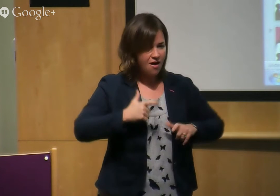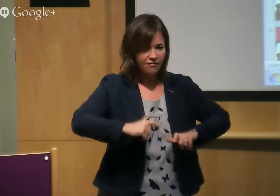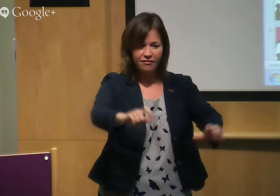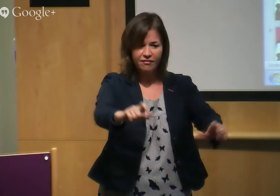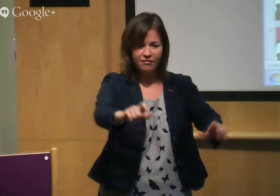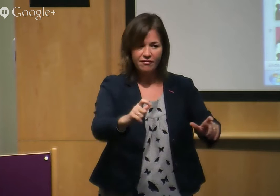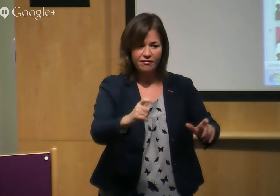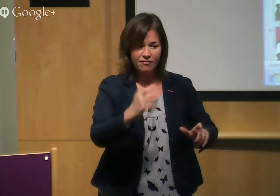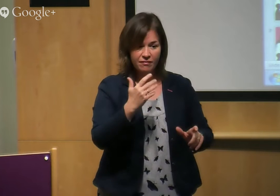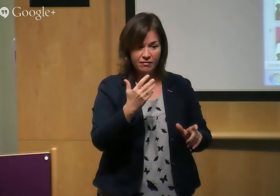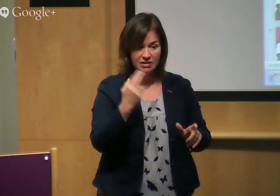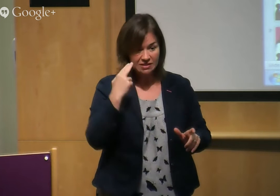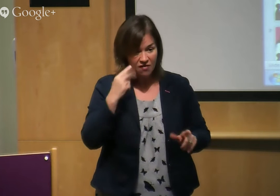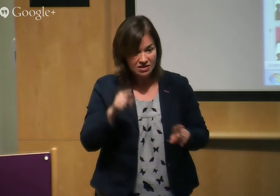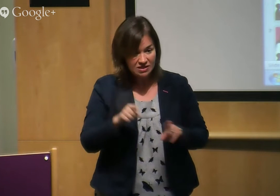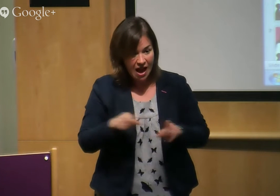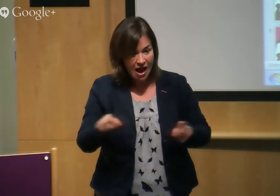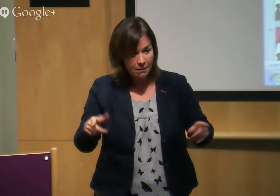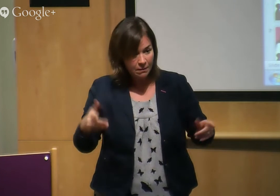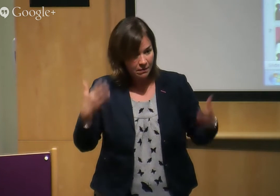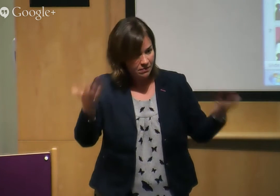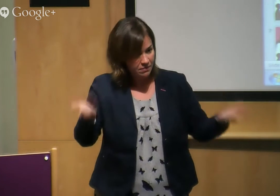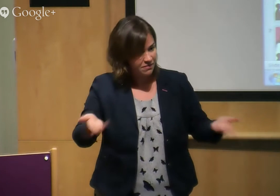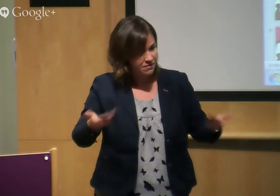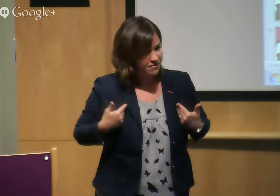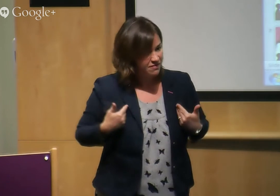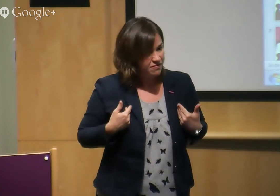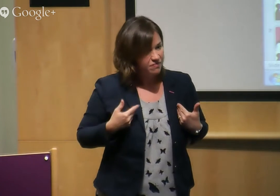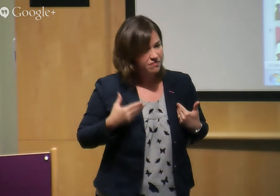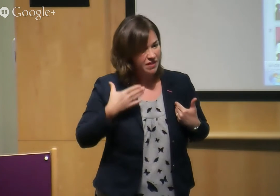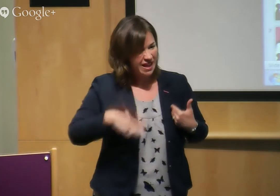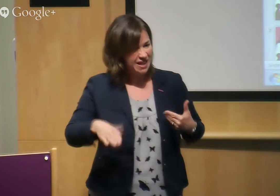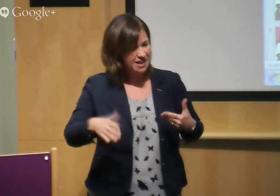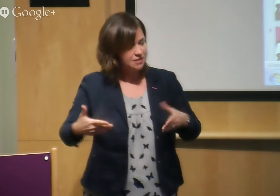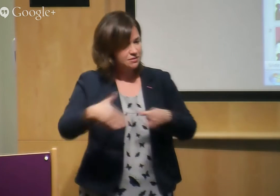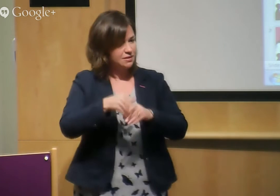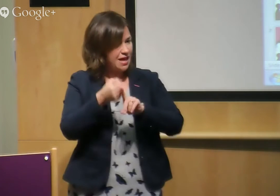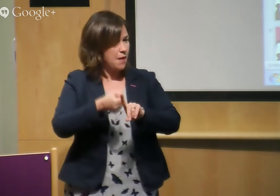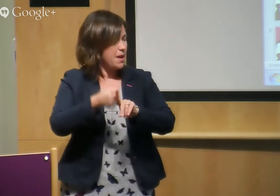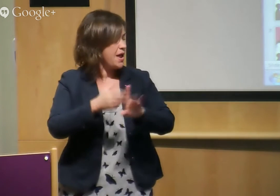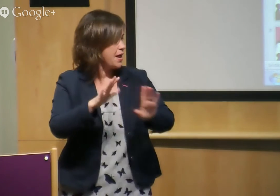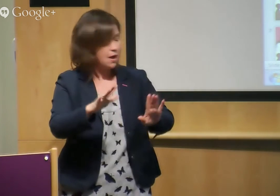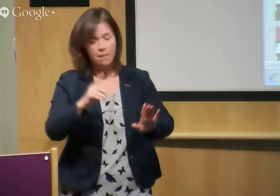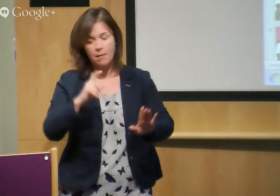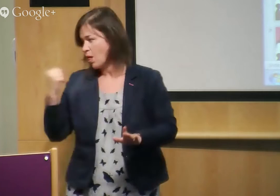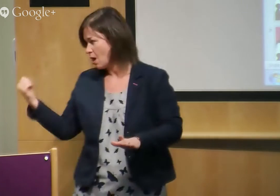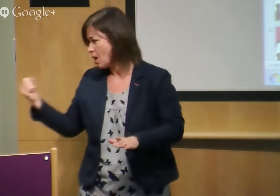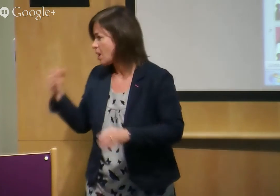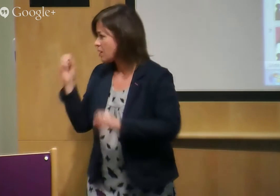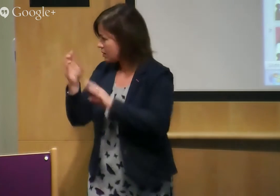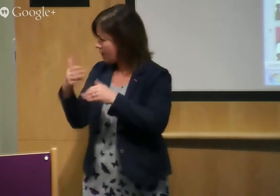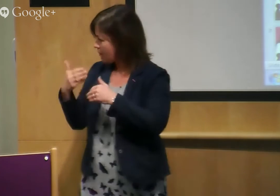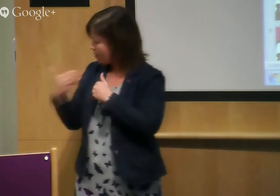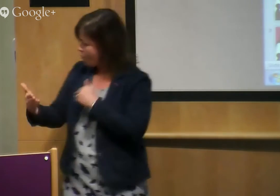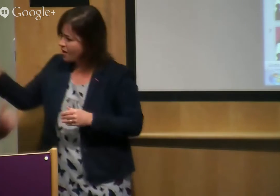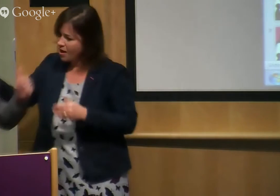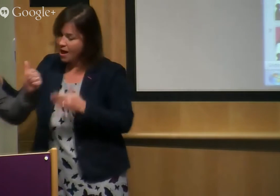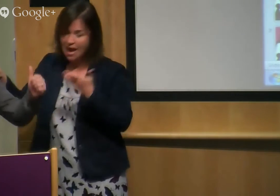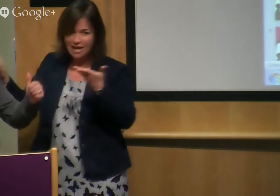with a lot amount of power. You know, and we wonder whether these items are transferable to the deaf community. But as I